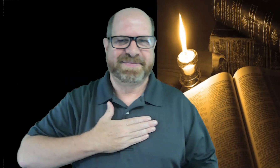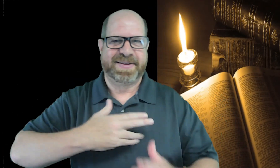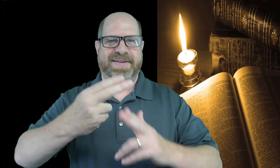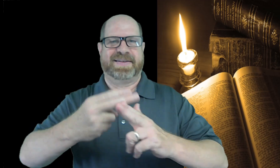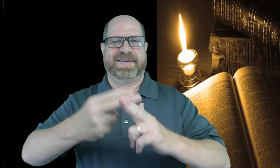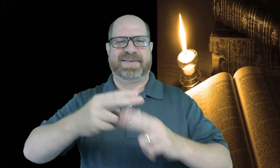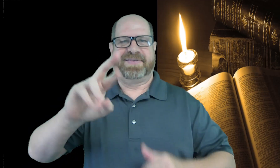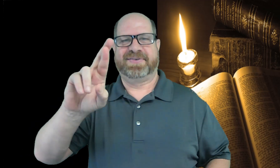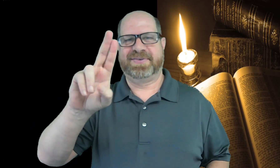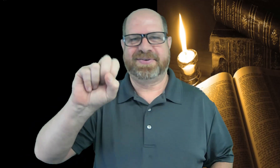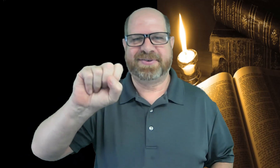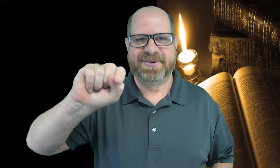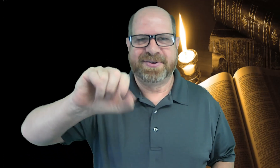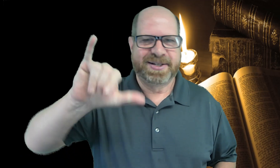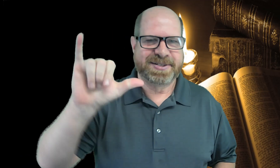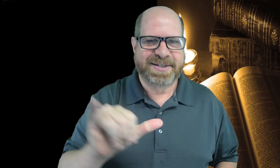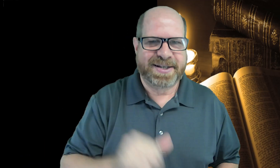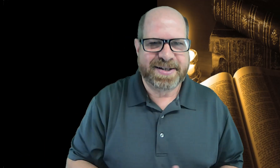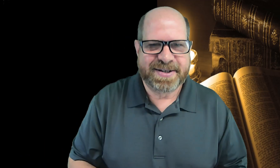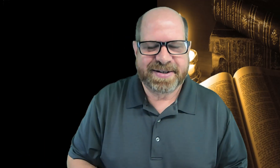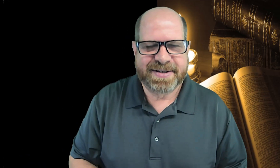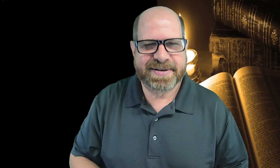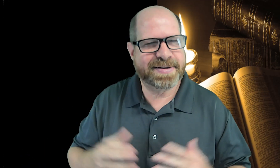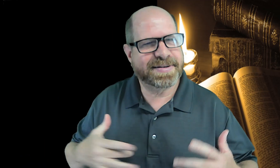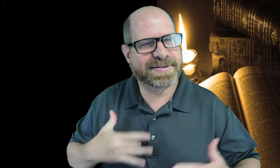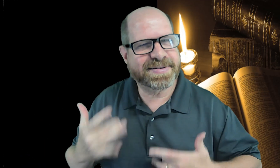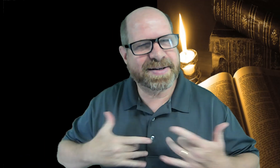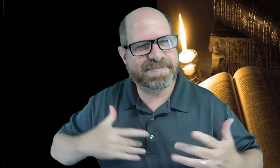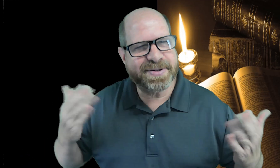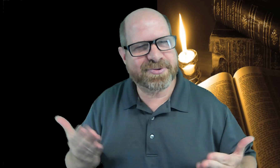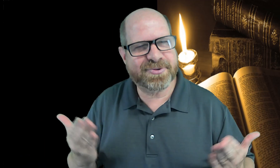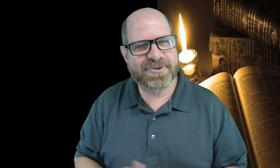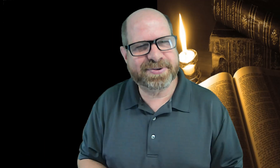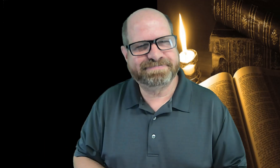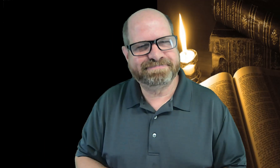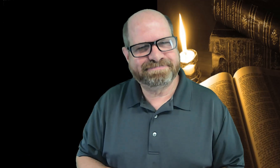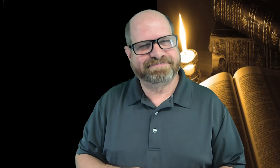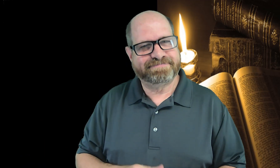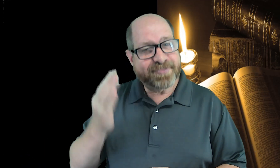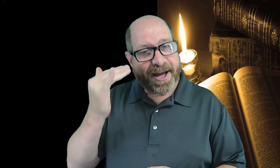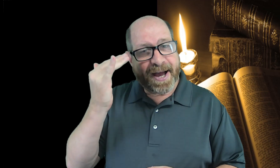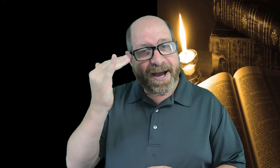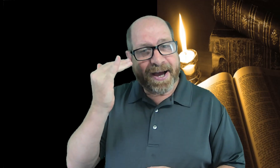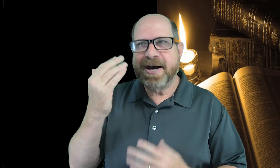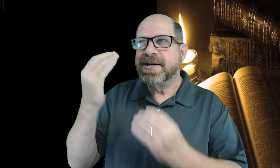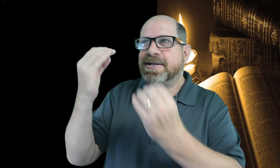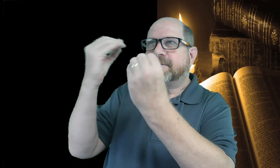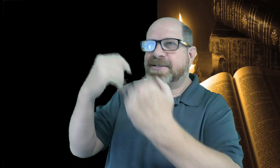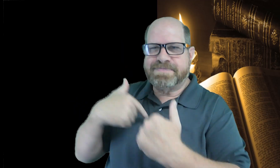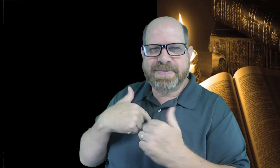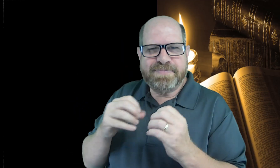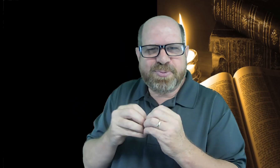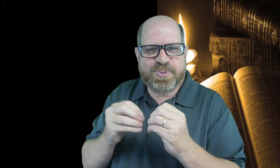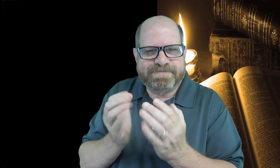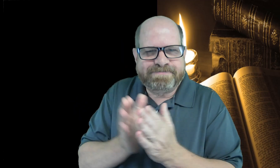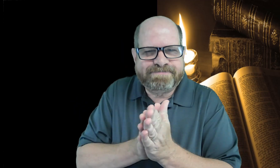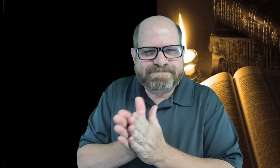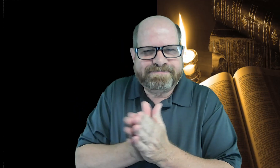Hello. My name is Rusty. I'm excited to be here. Why? Because God teaches